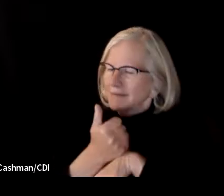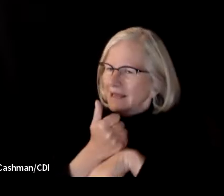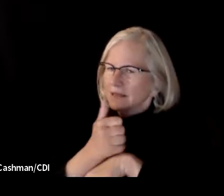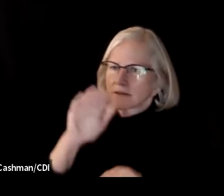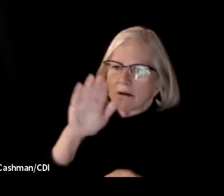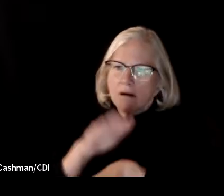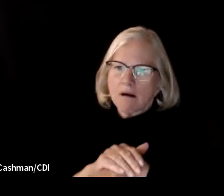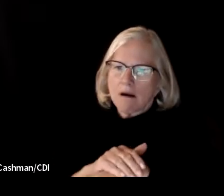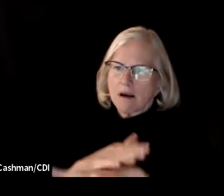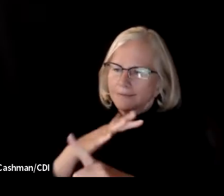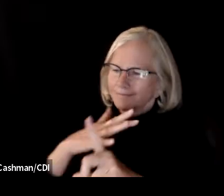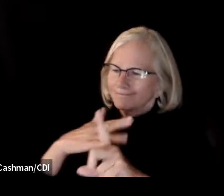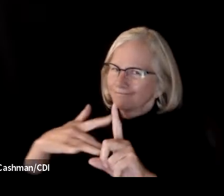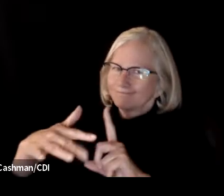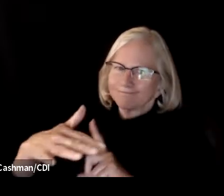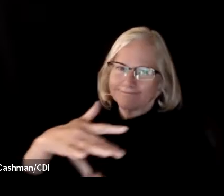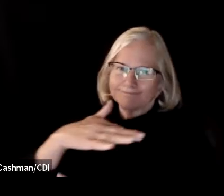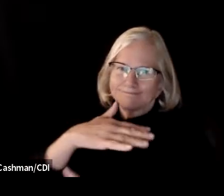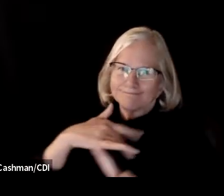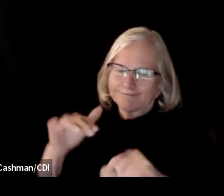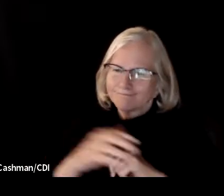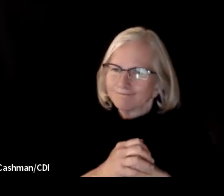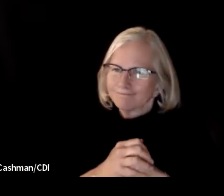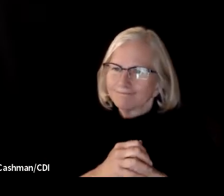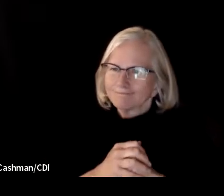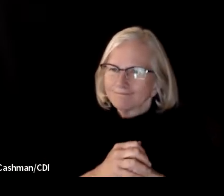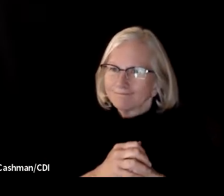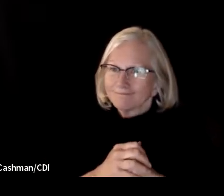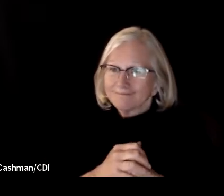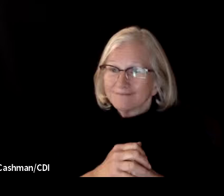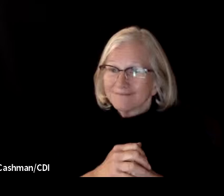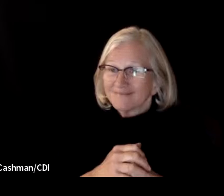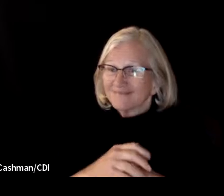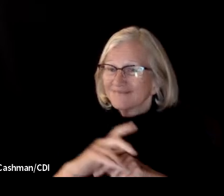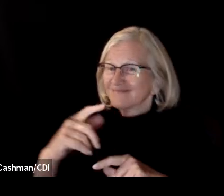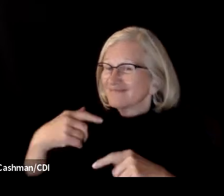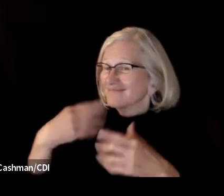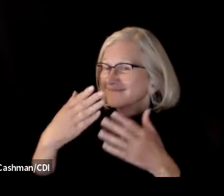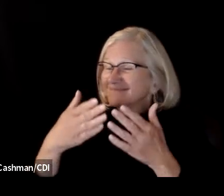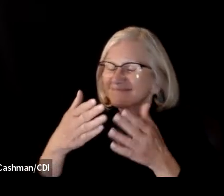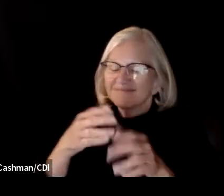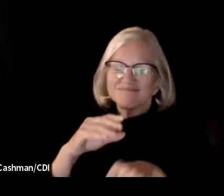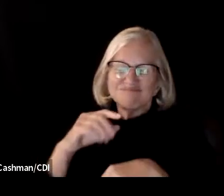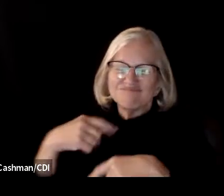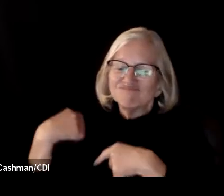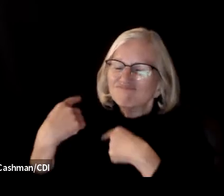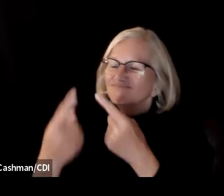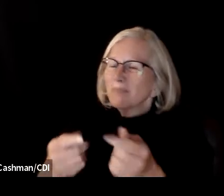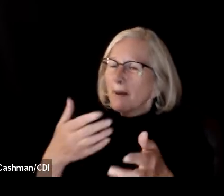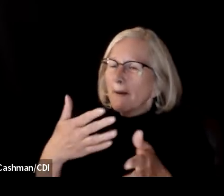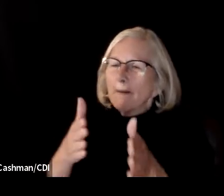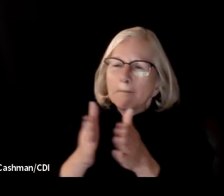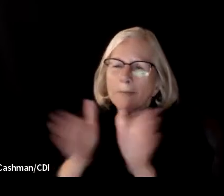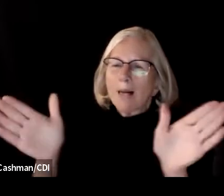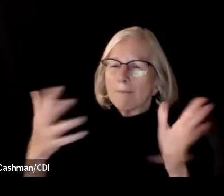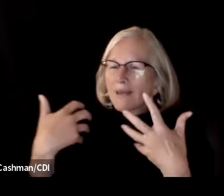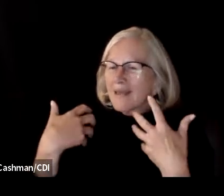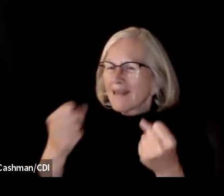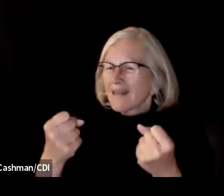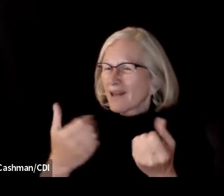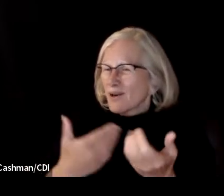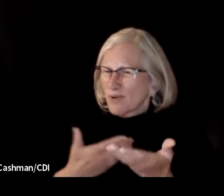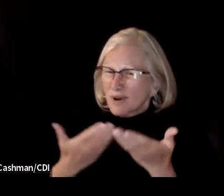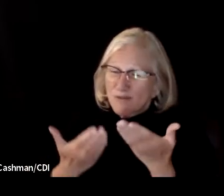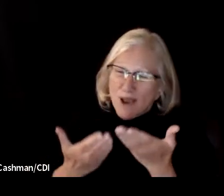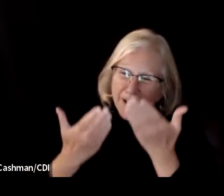environment in which, just as is kind of traditional for public health, we make recommendations based on what we know,